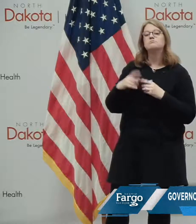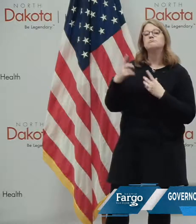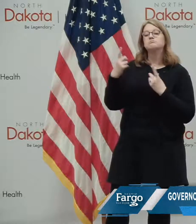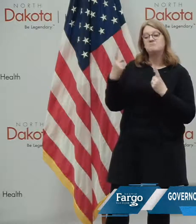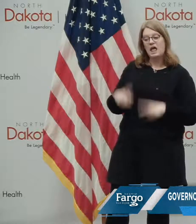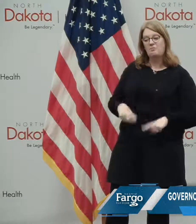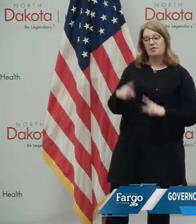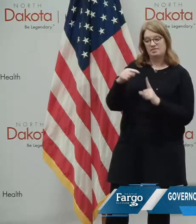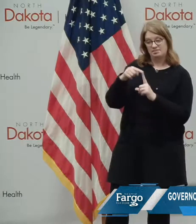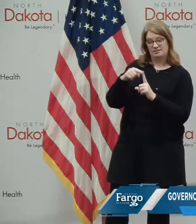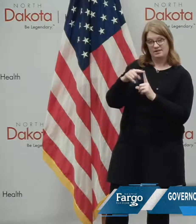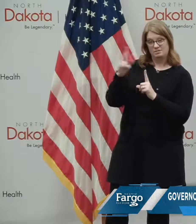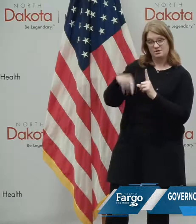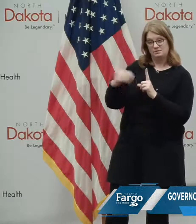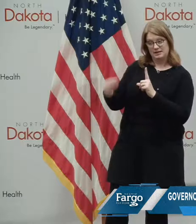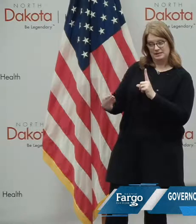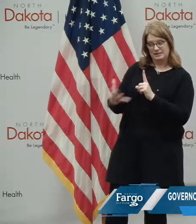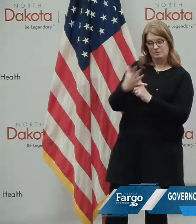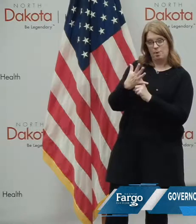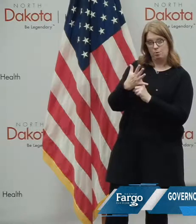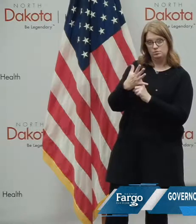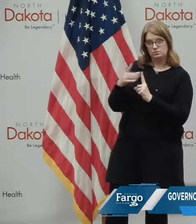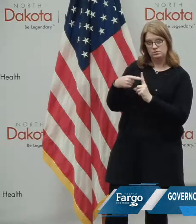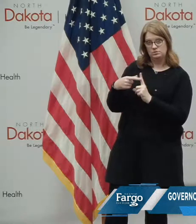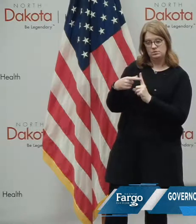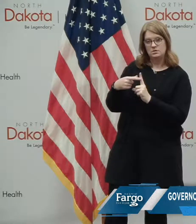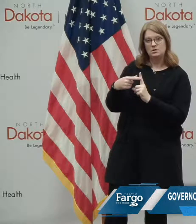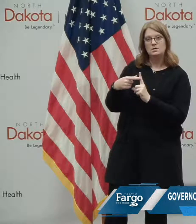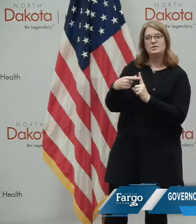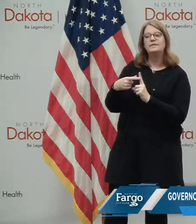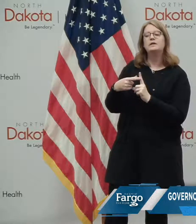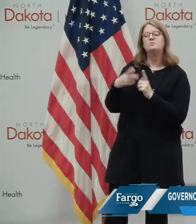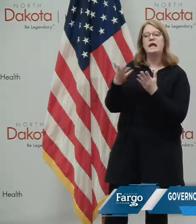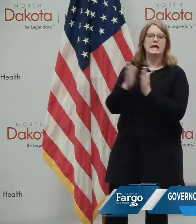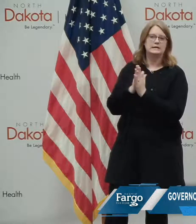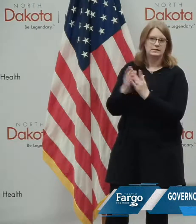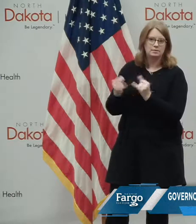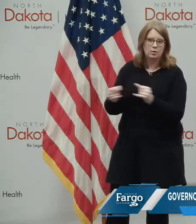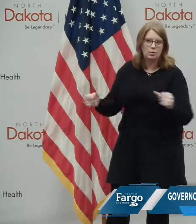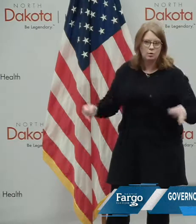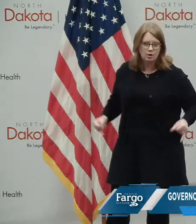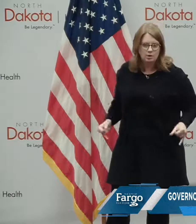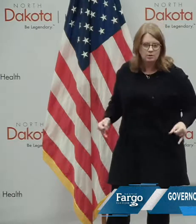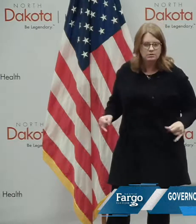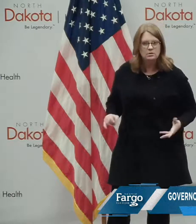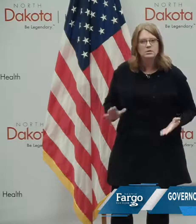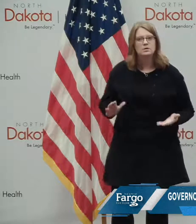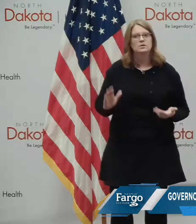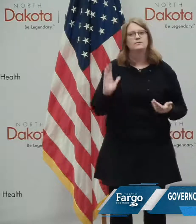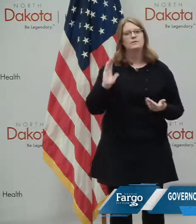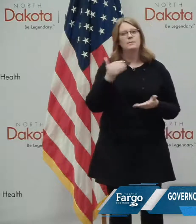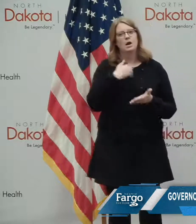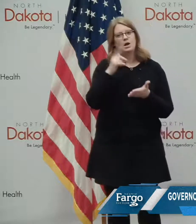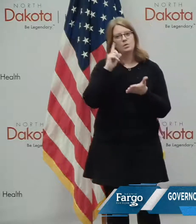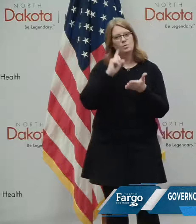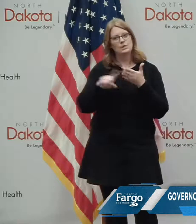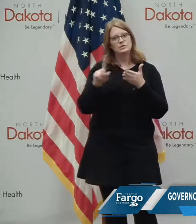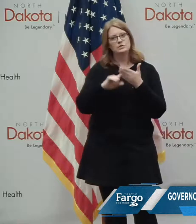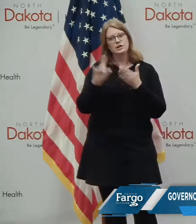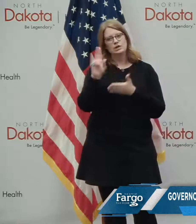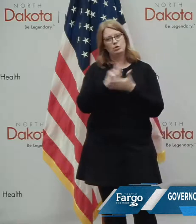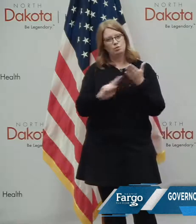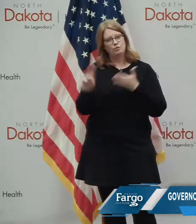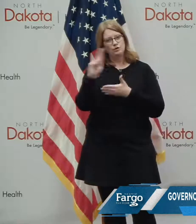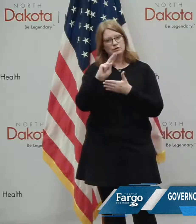who's positive, we ask them to quarantine. We do know from the studies we've done at the university students